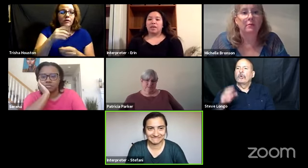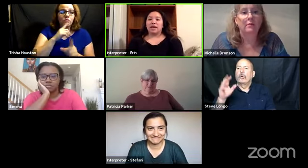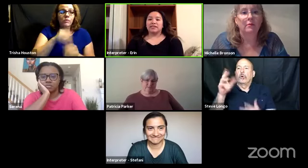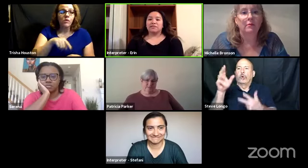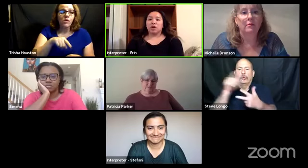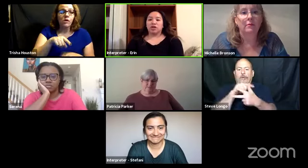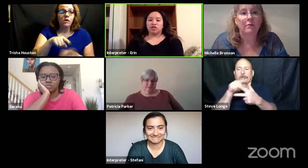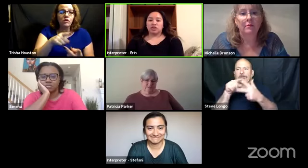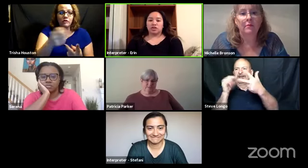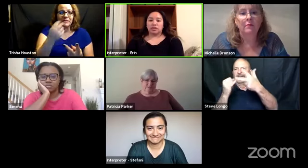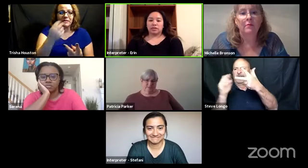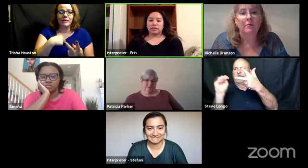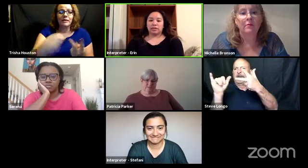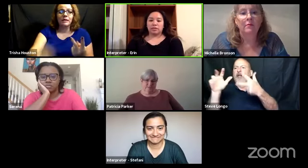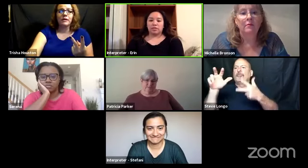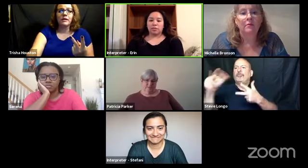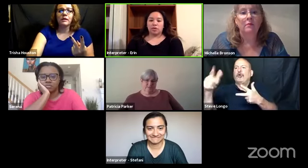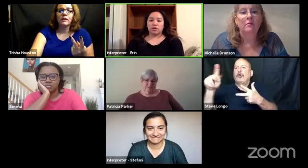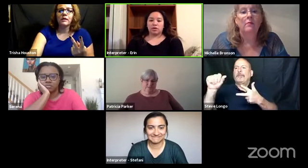As of March, is that what the report?